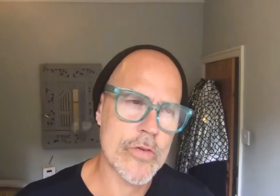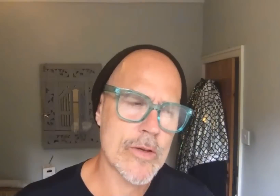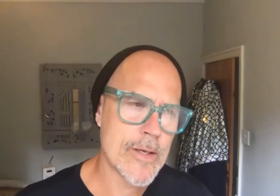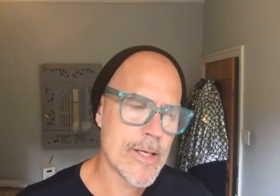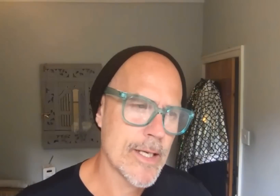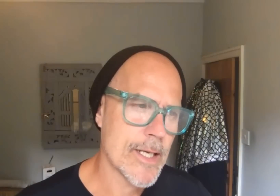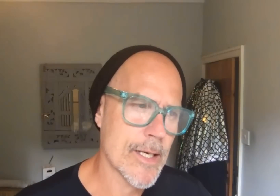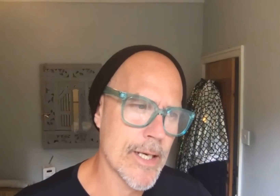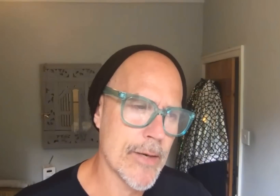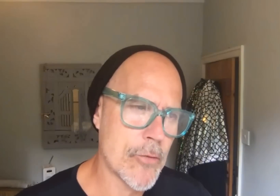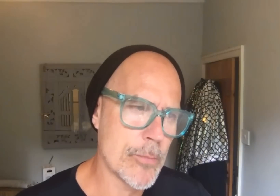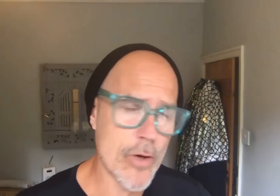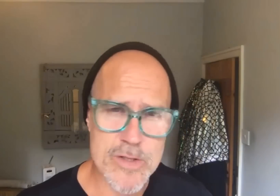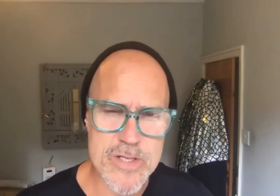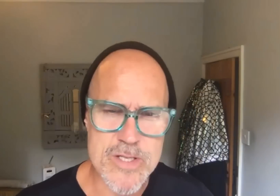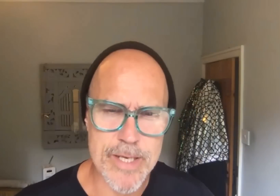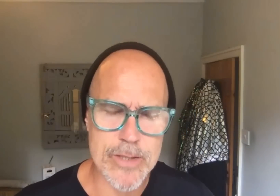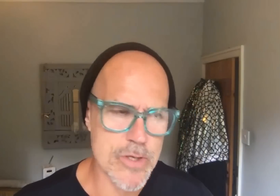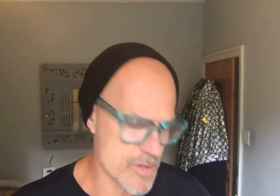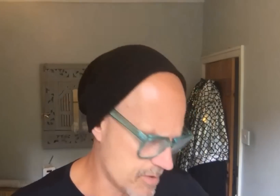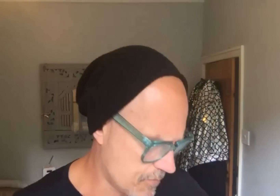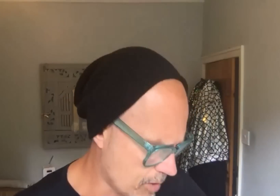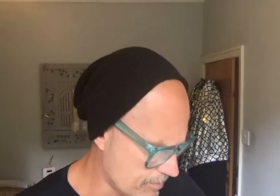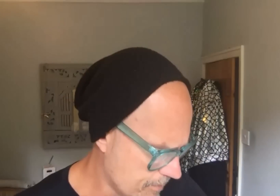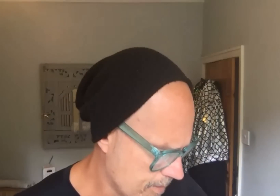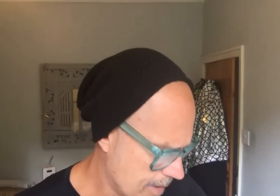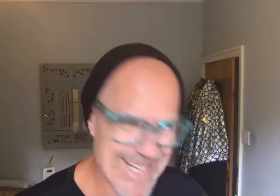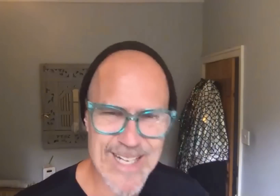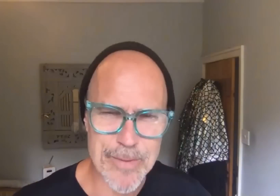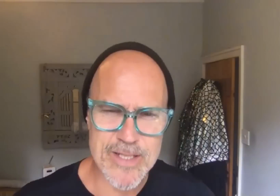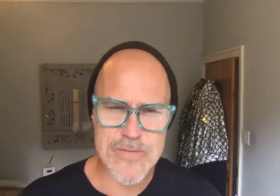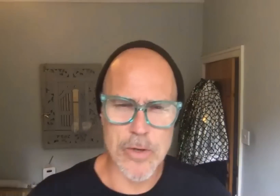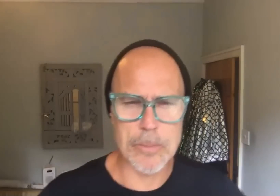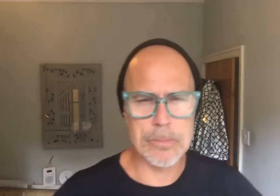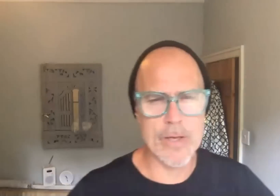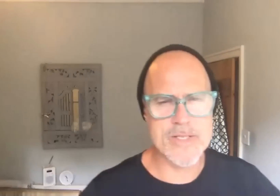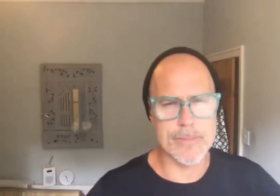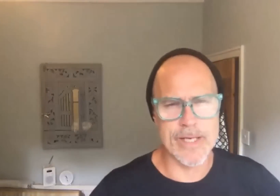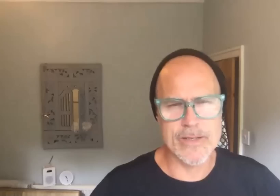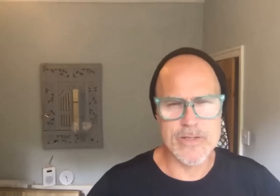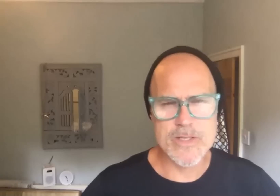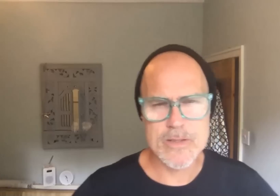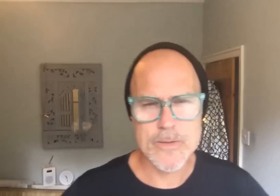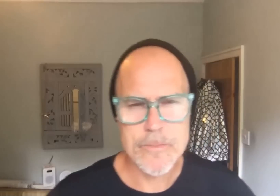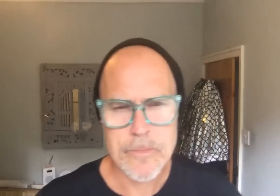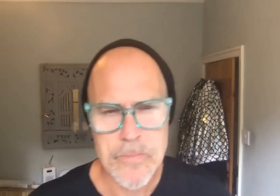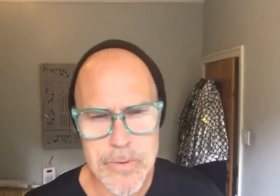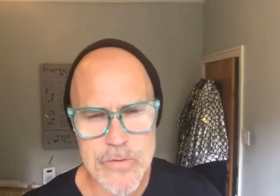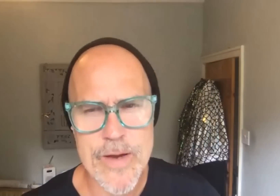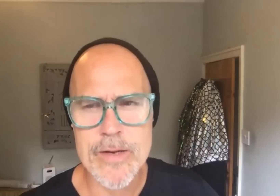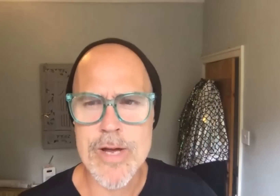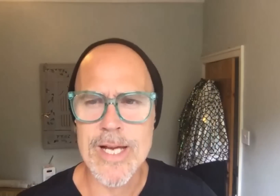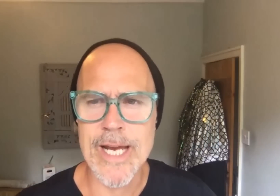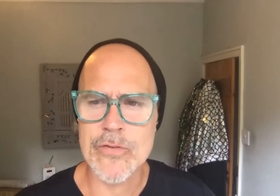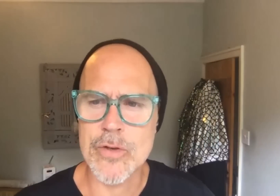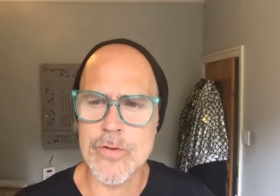sought from doctors, medical doctors, from academics, from policymakers, but is